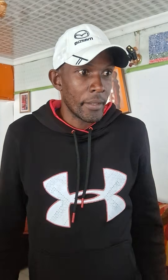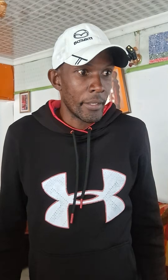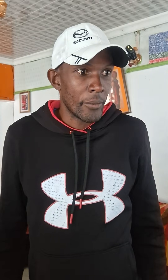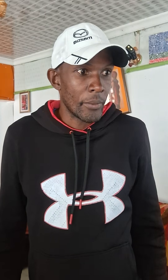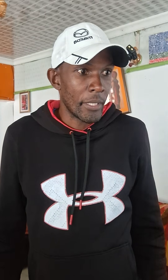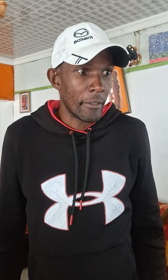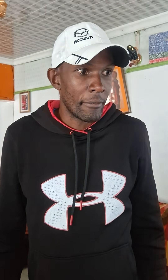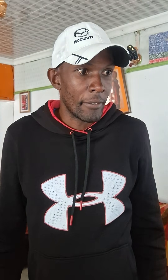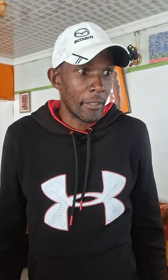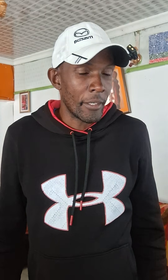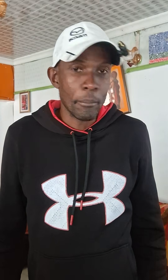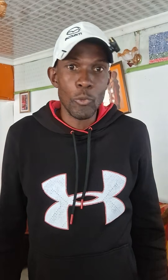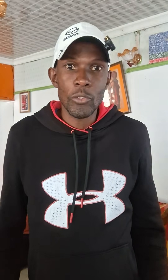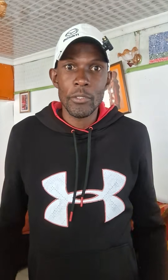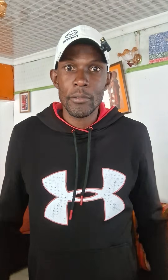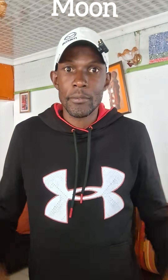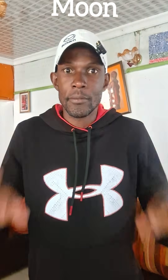Then we have moon,